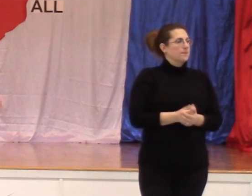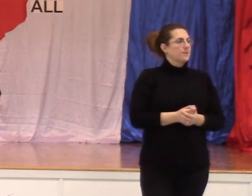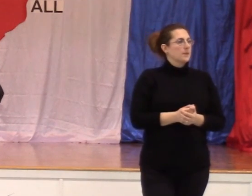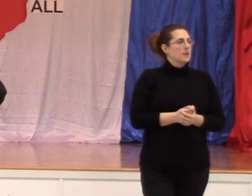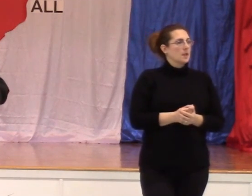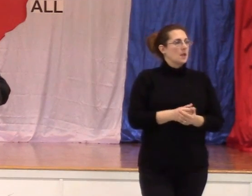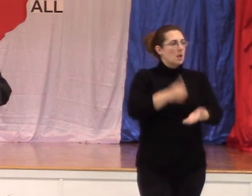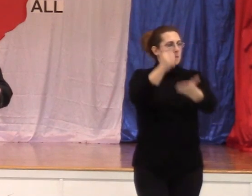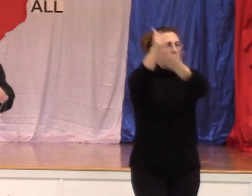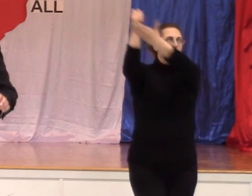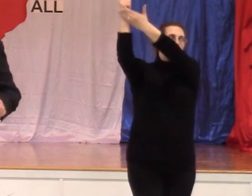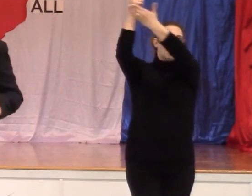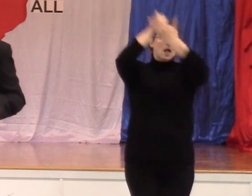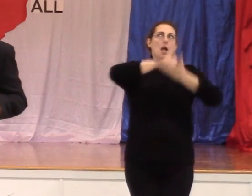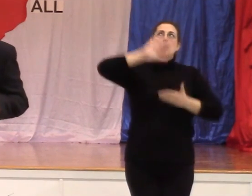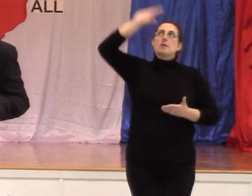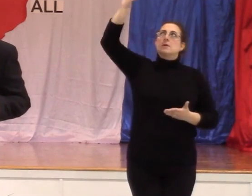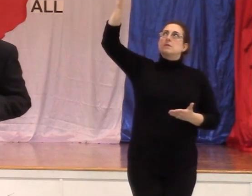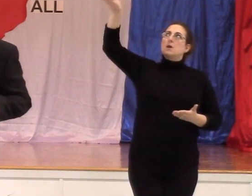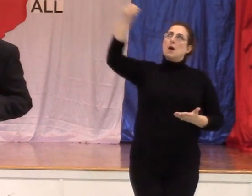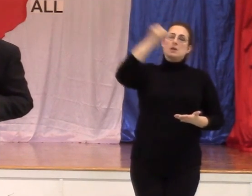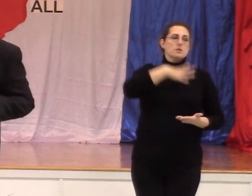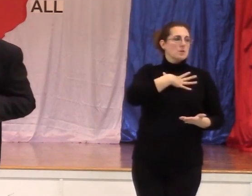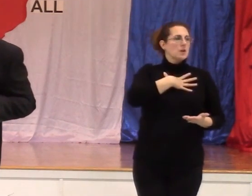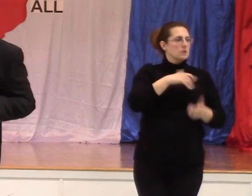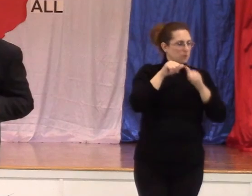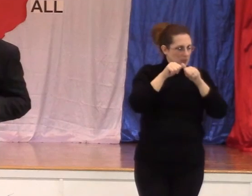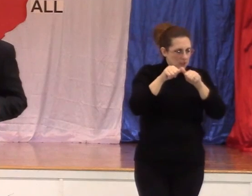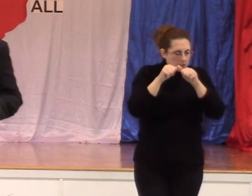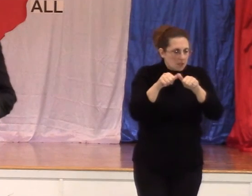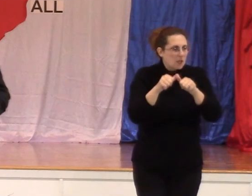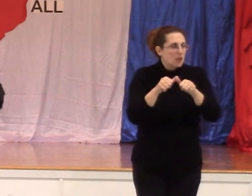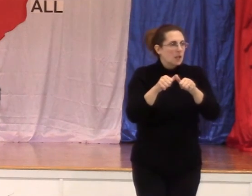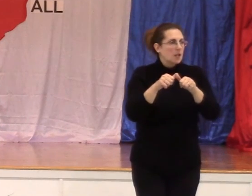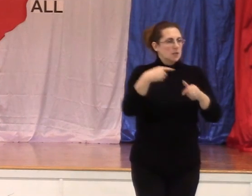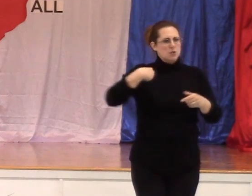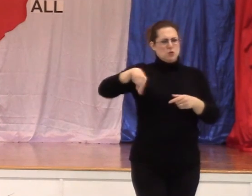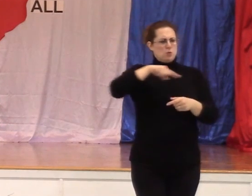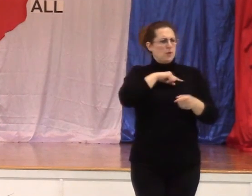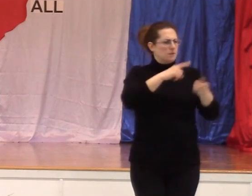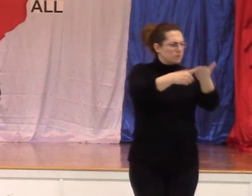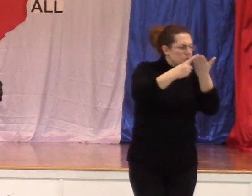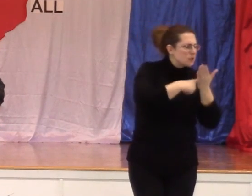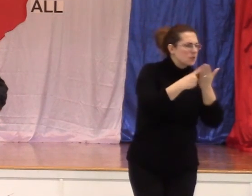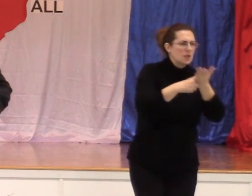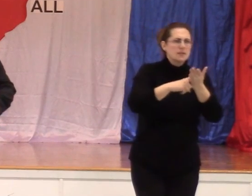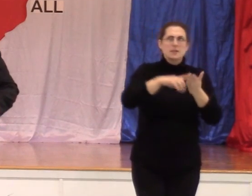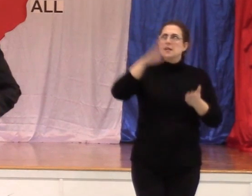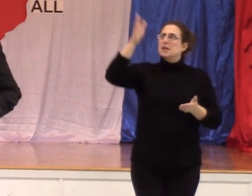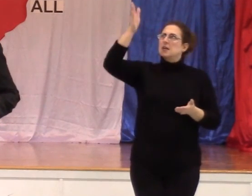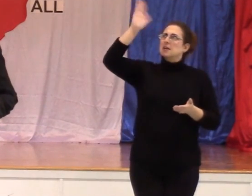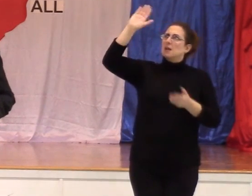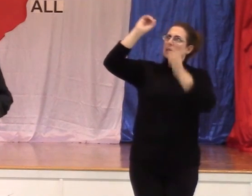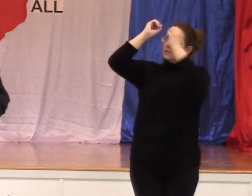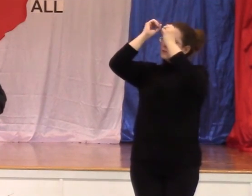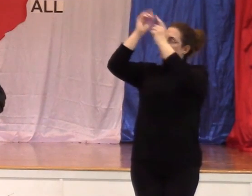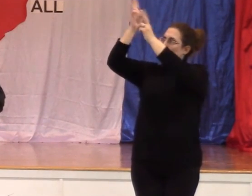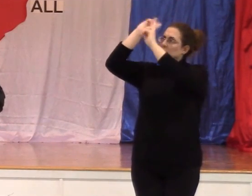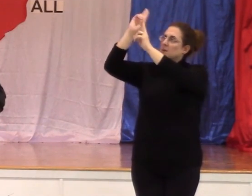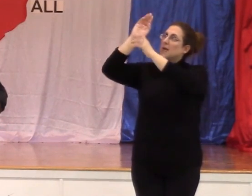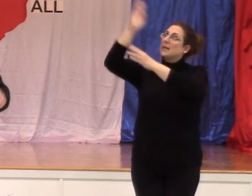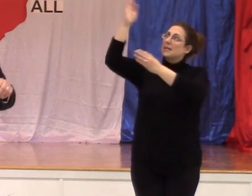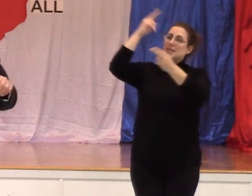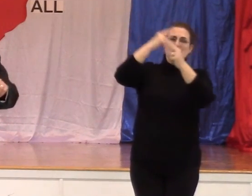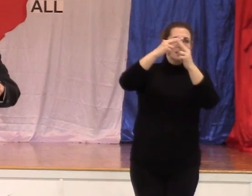but by the help of God's grace intend to abide thereby. Therefore, after mature deliberation, we have in God's fear and with the invocation of his